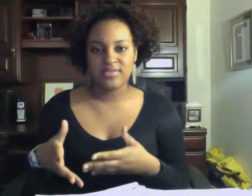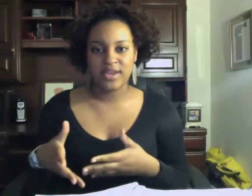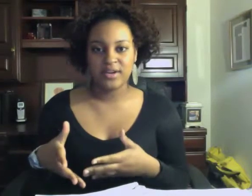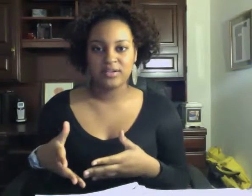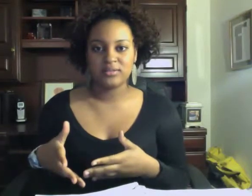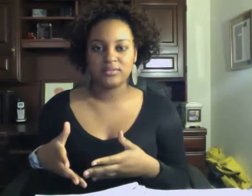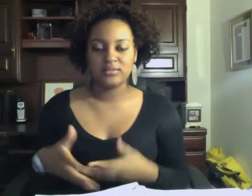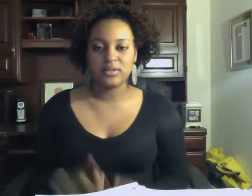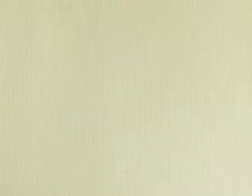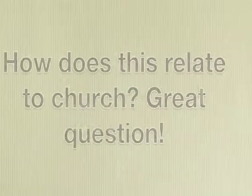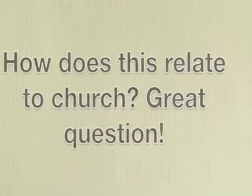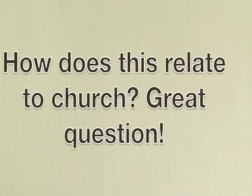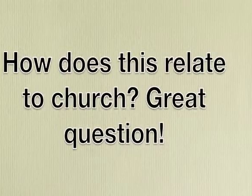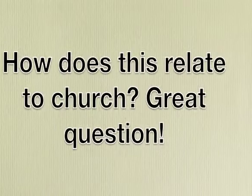there.